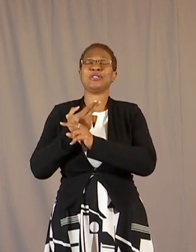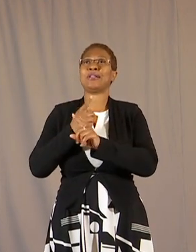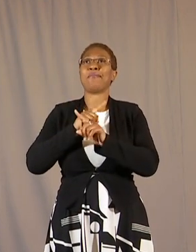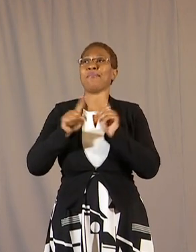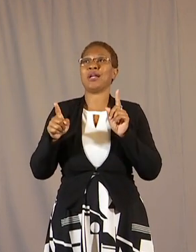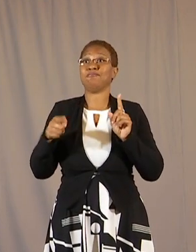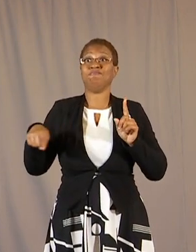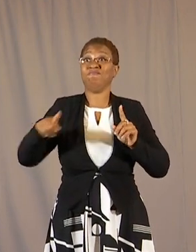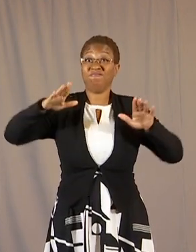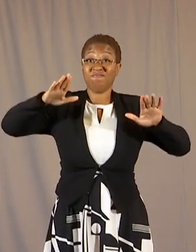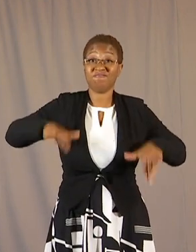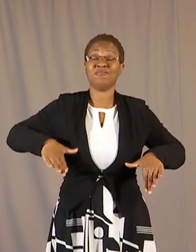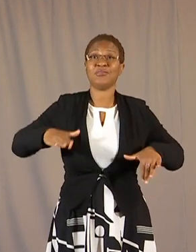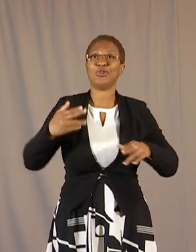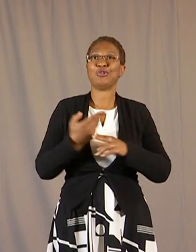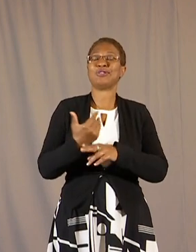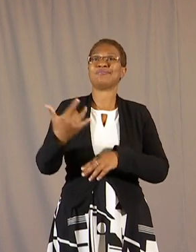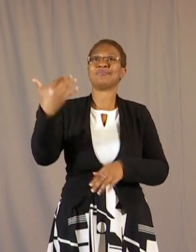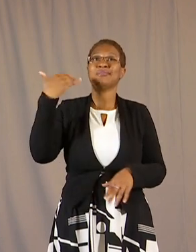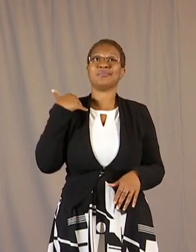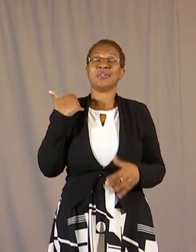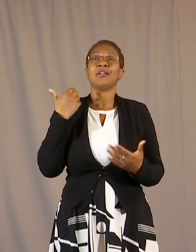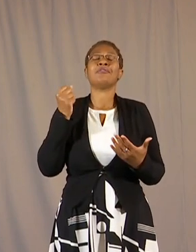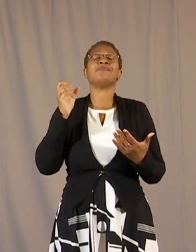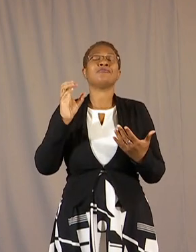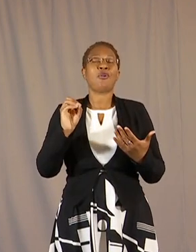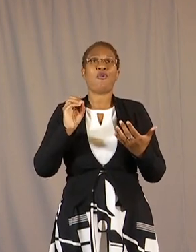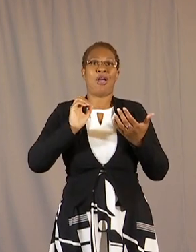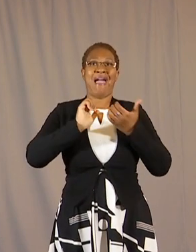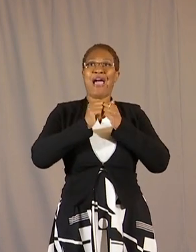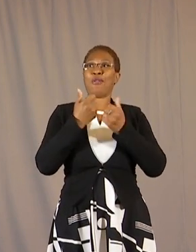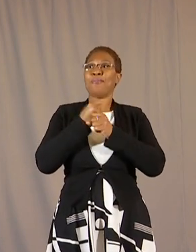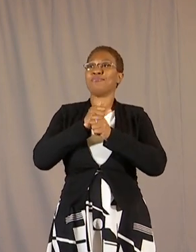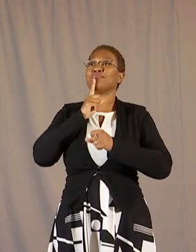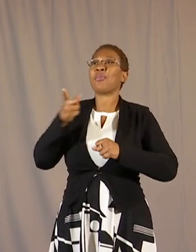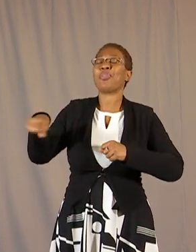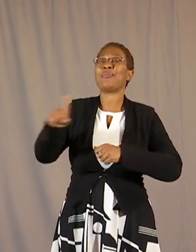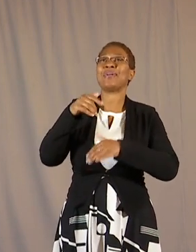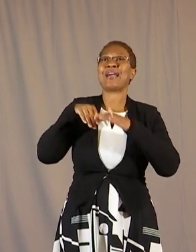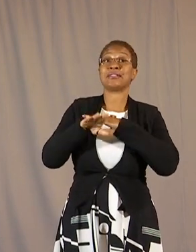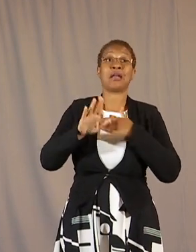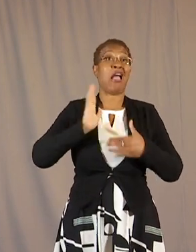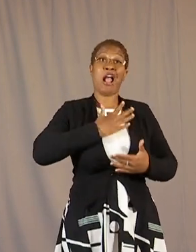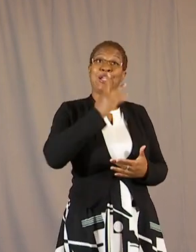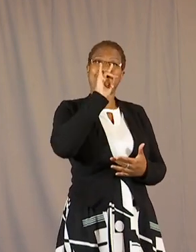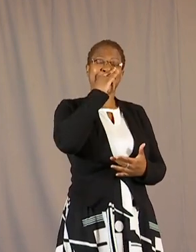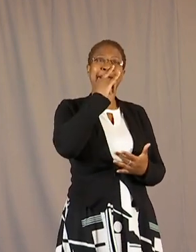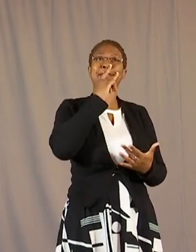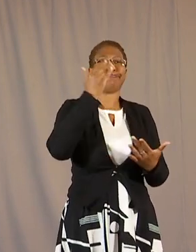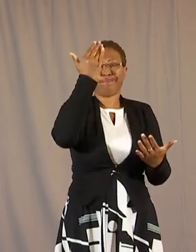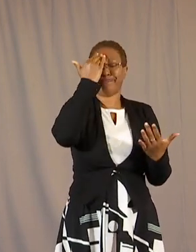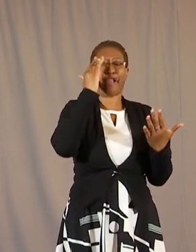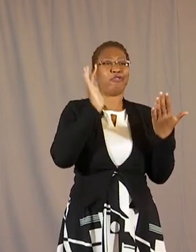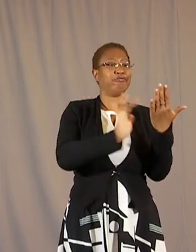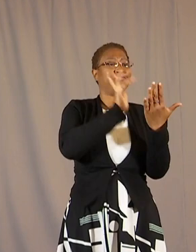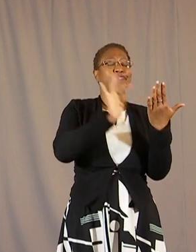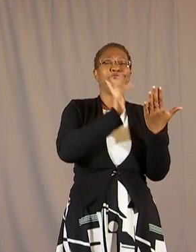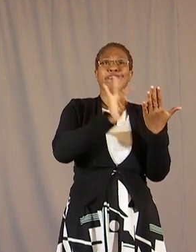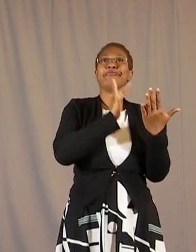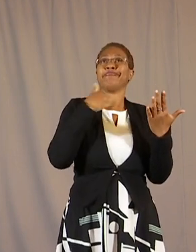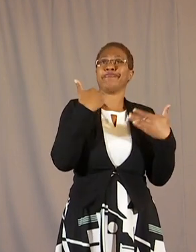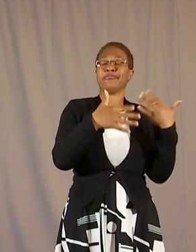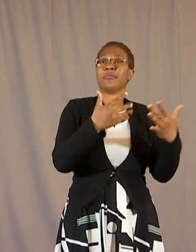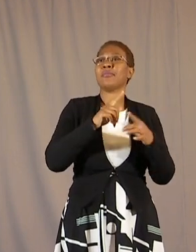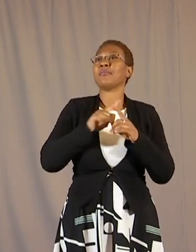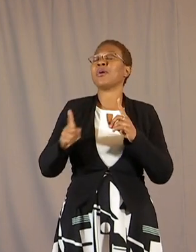using devices that we really don't know how to operate. Our kids are trying to do this. And so if we were having these dilemmas in our home